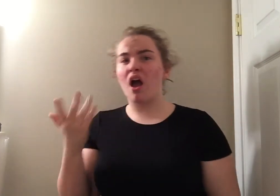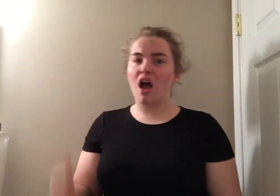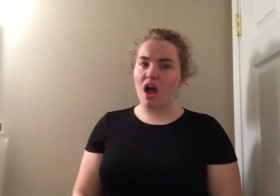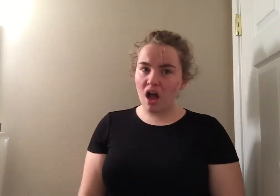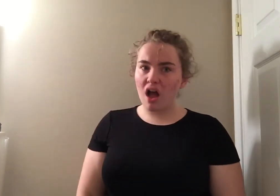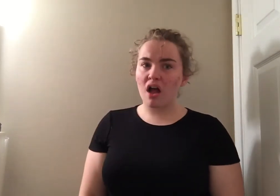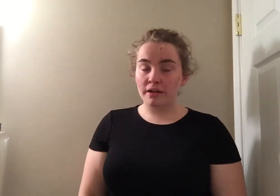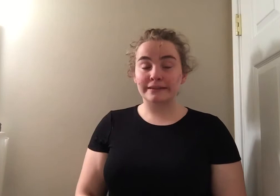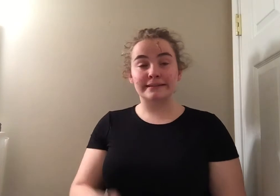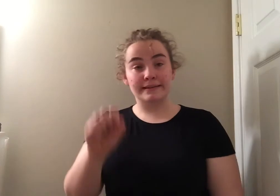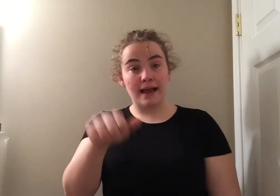one. Yes.